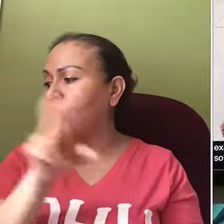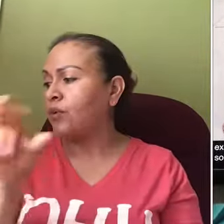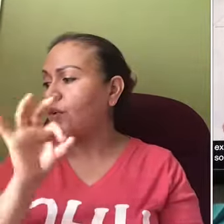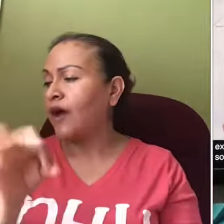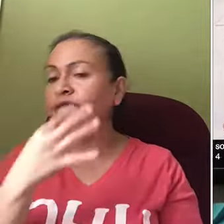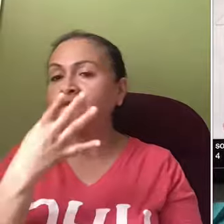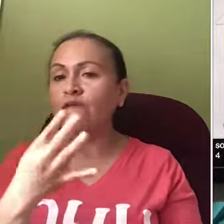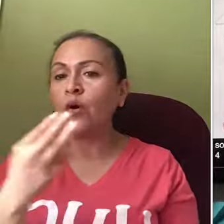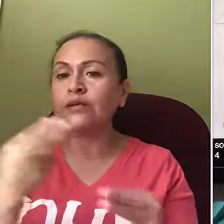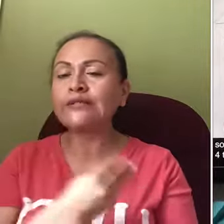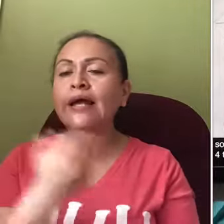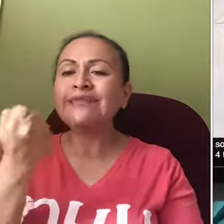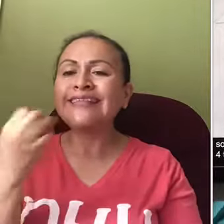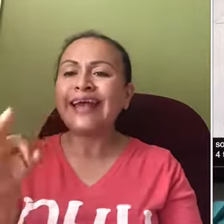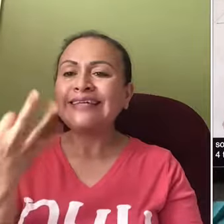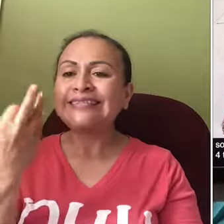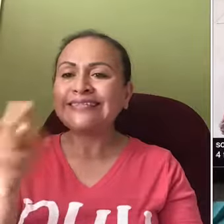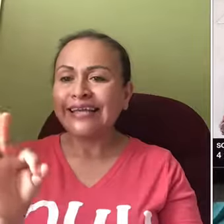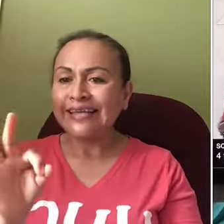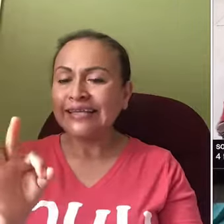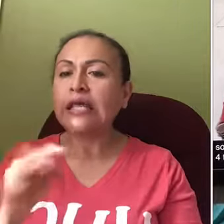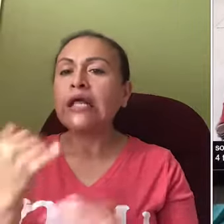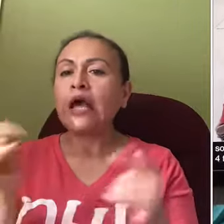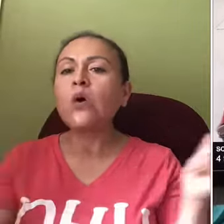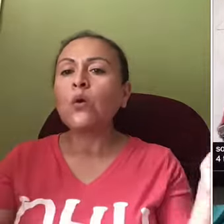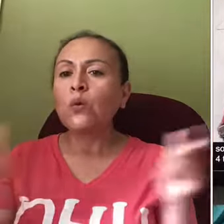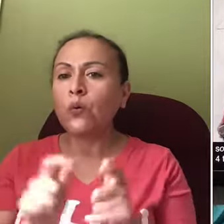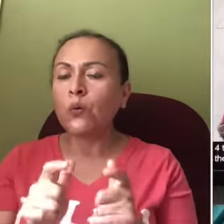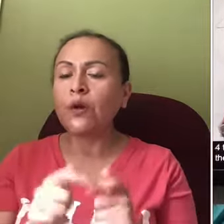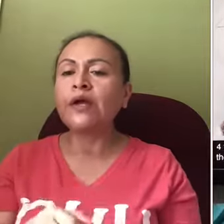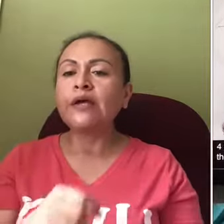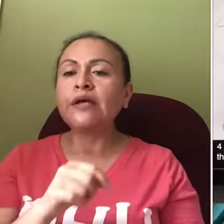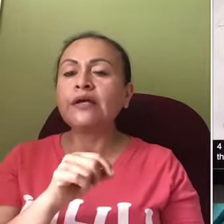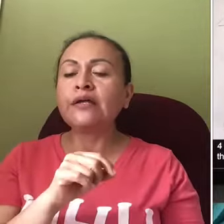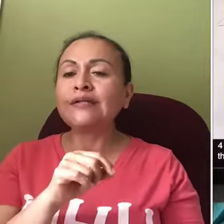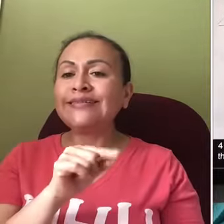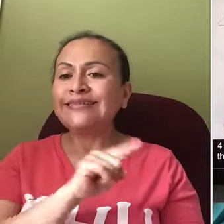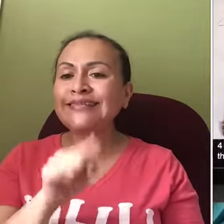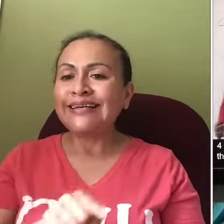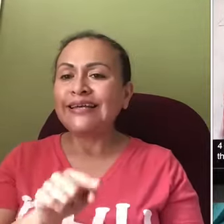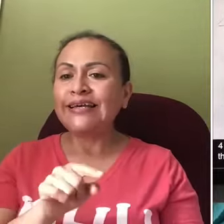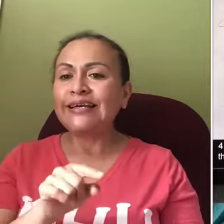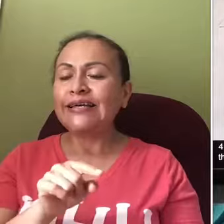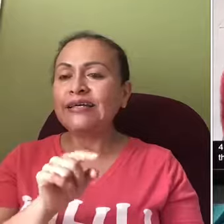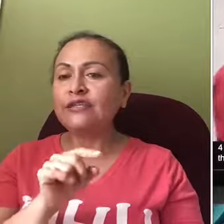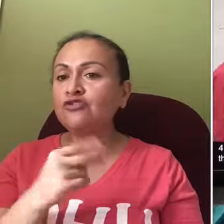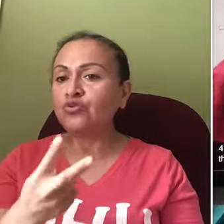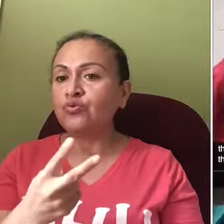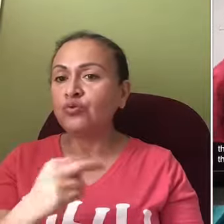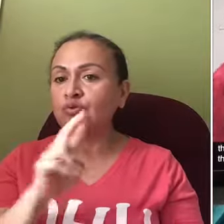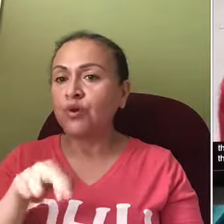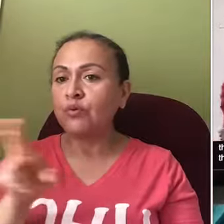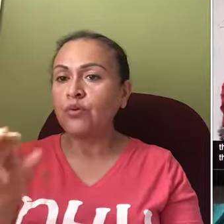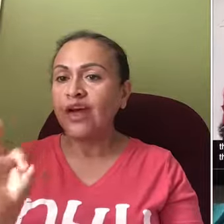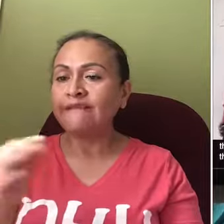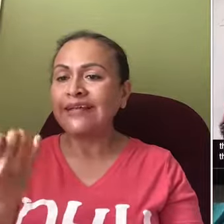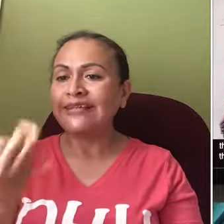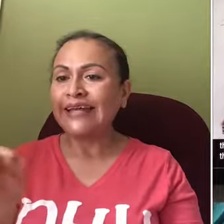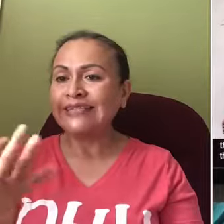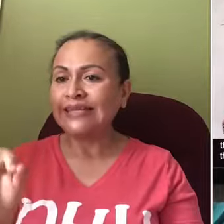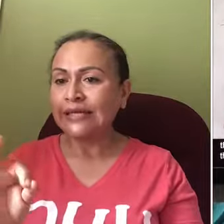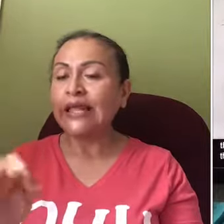4 times 19. We can now simplify that to the 2 times the square root of 19. So therefore, my